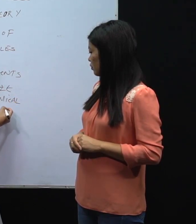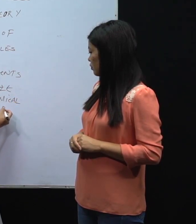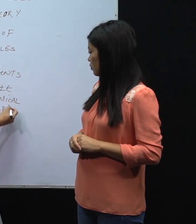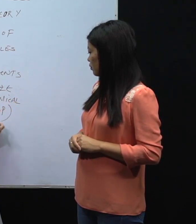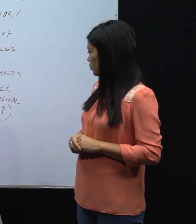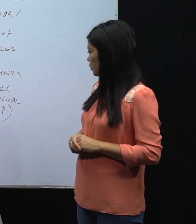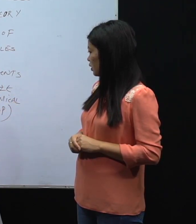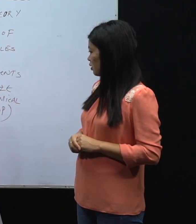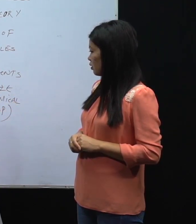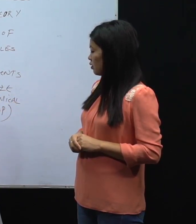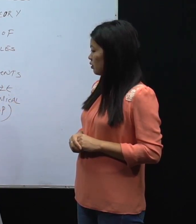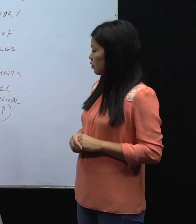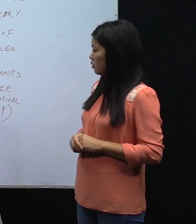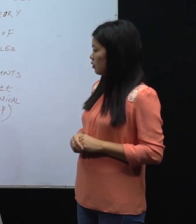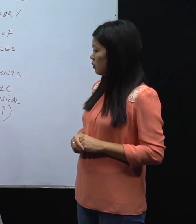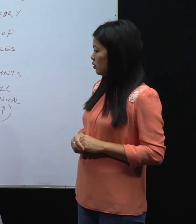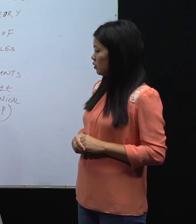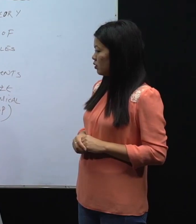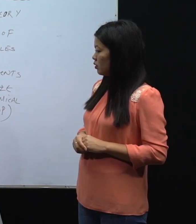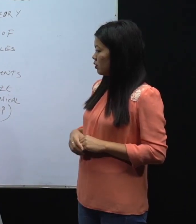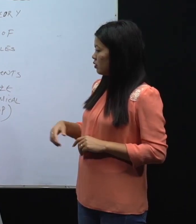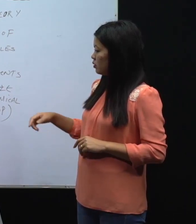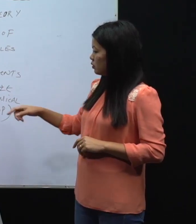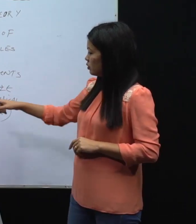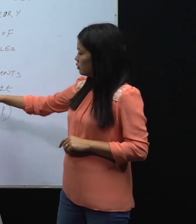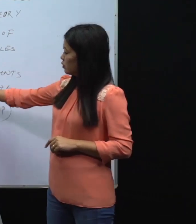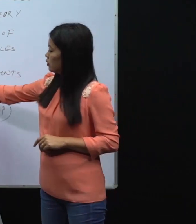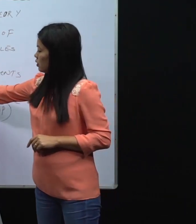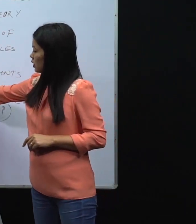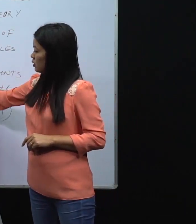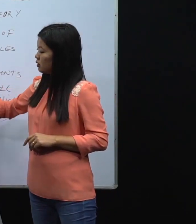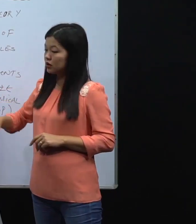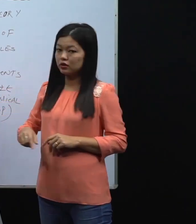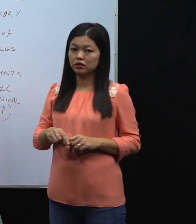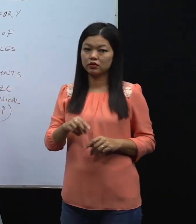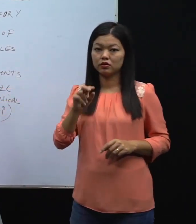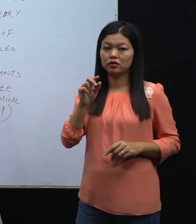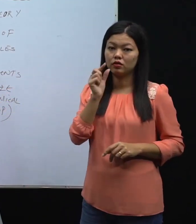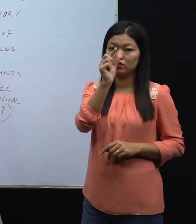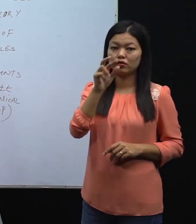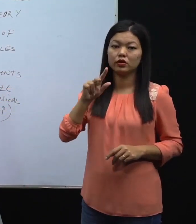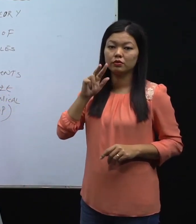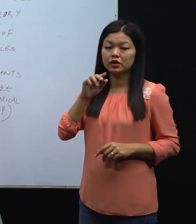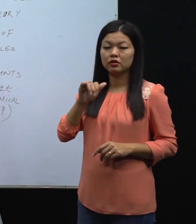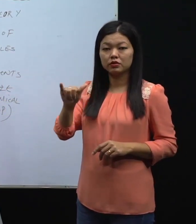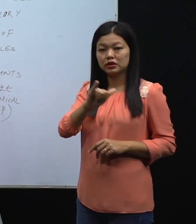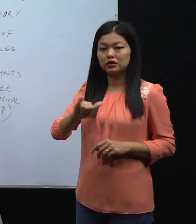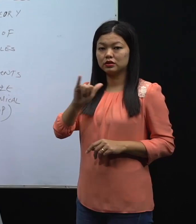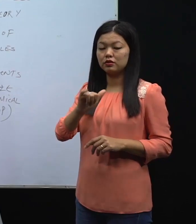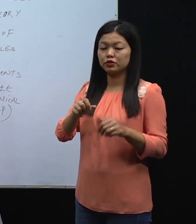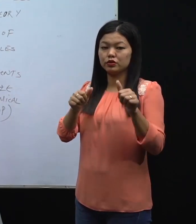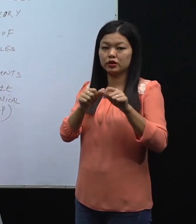Chemical property. So that means they will be identical in their shape, in their size, in their mass, and in their chemical